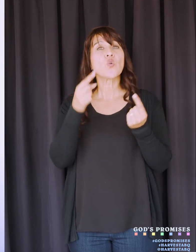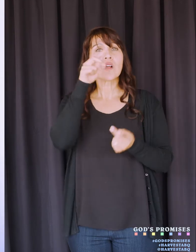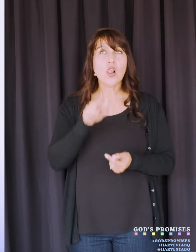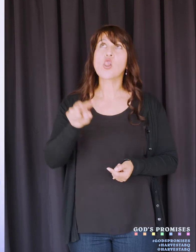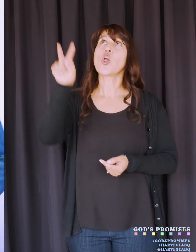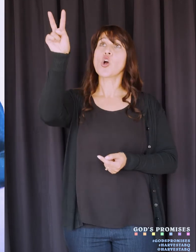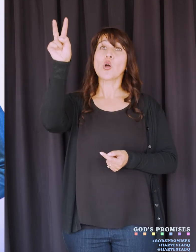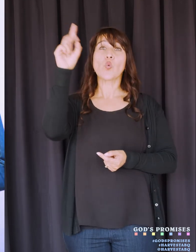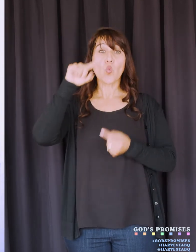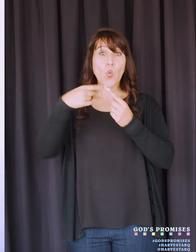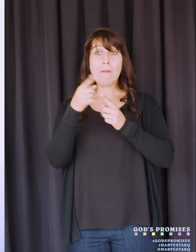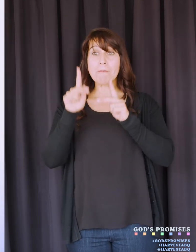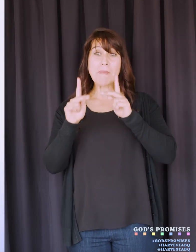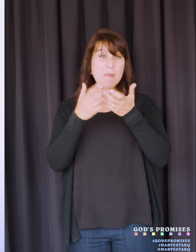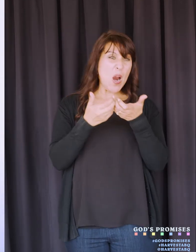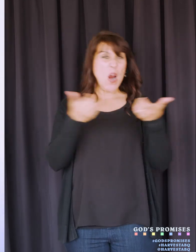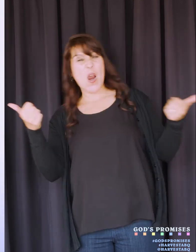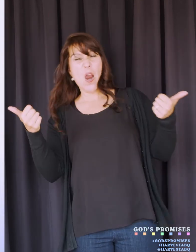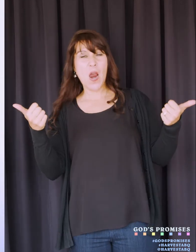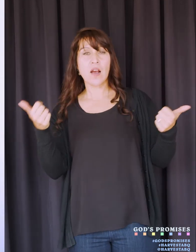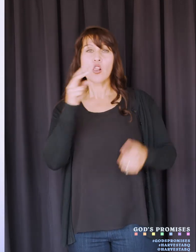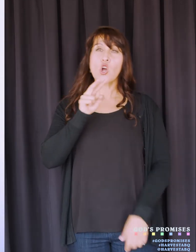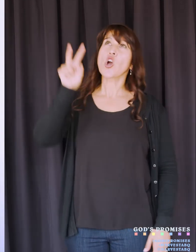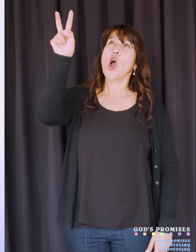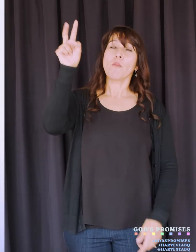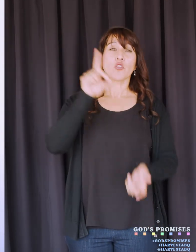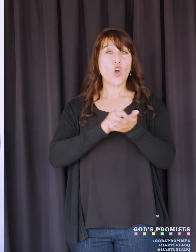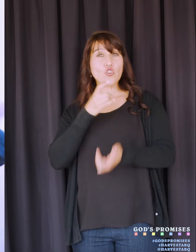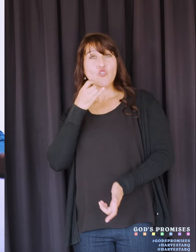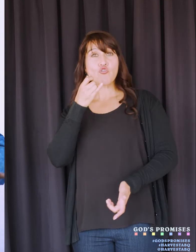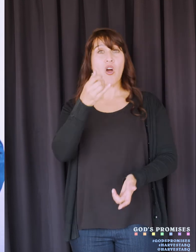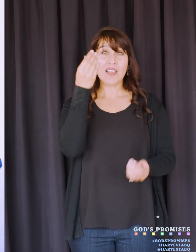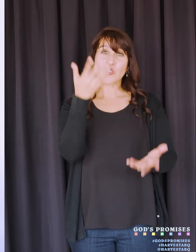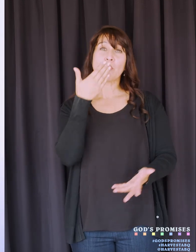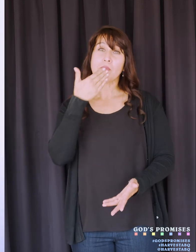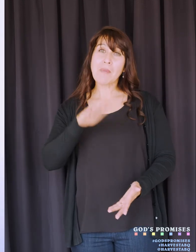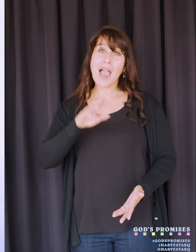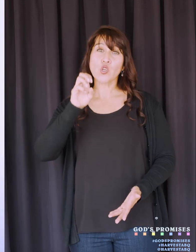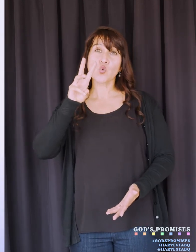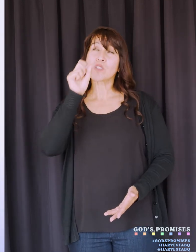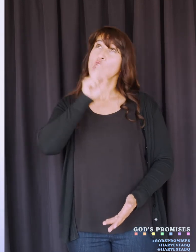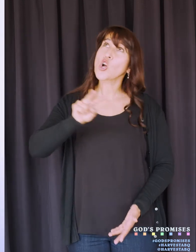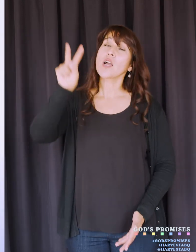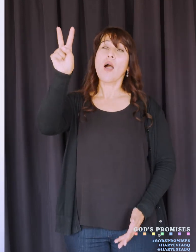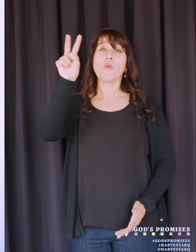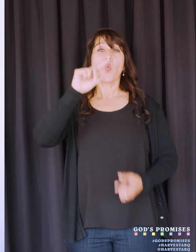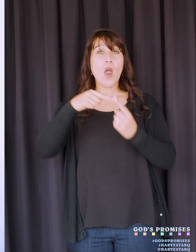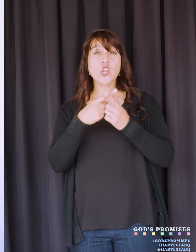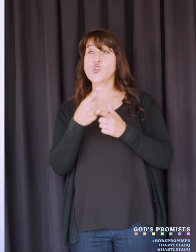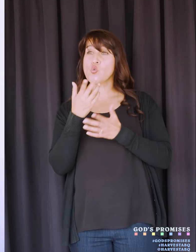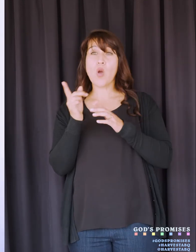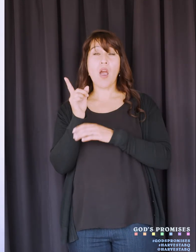there's division, look up. When the doctor calls and the news is not good, look up. When you are running